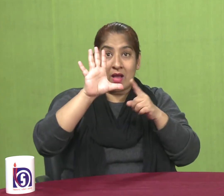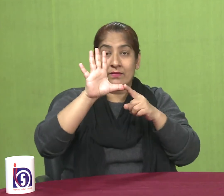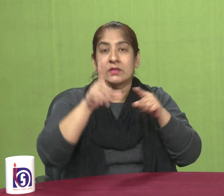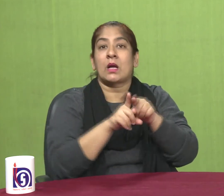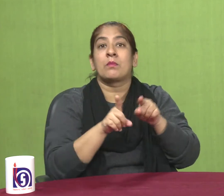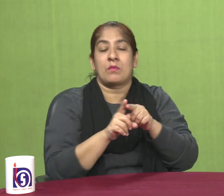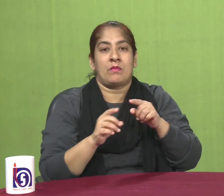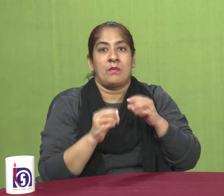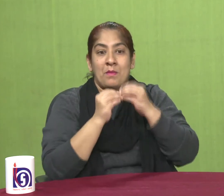Documentary bill